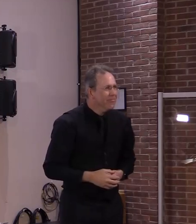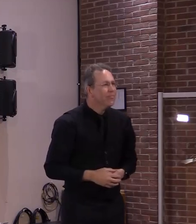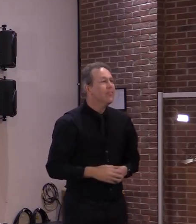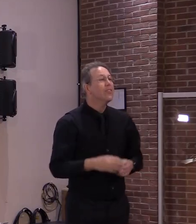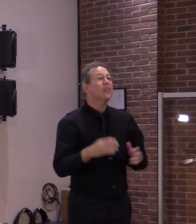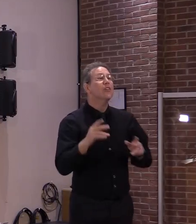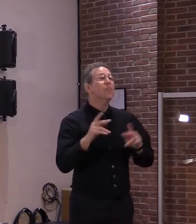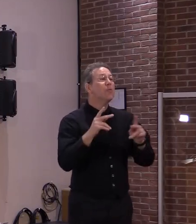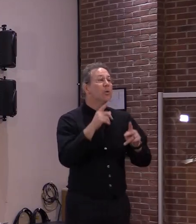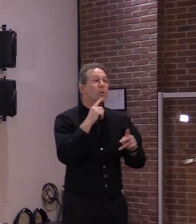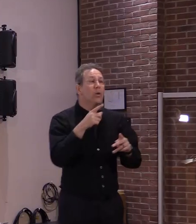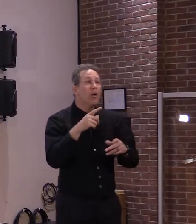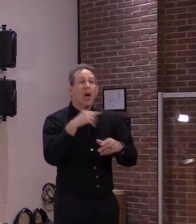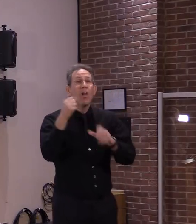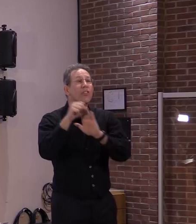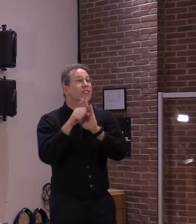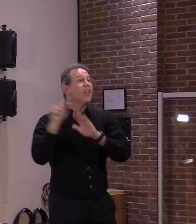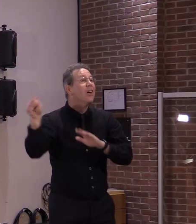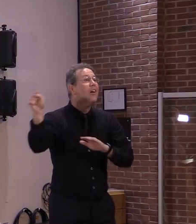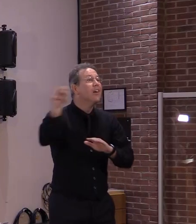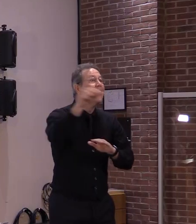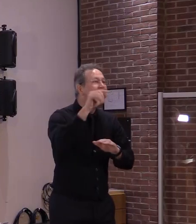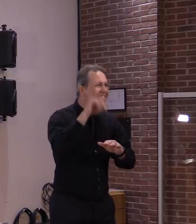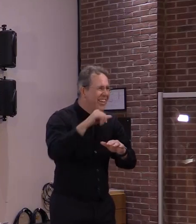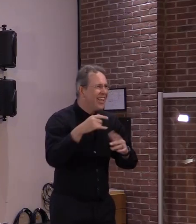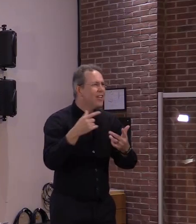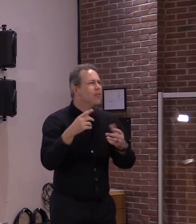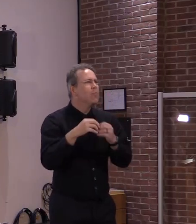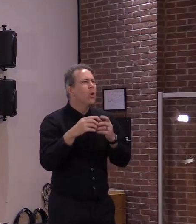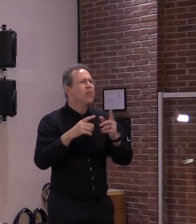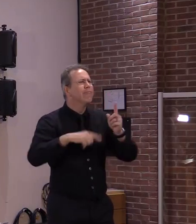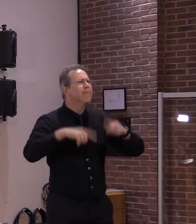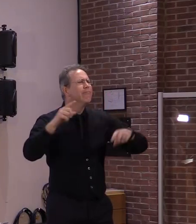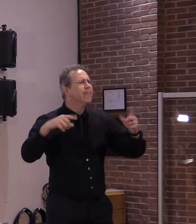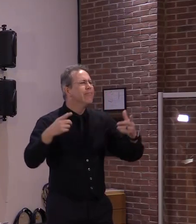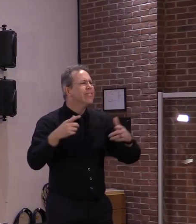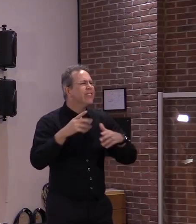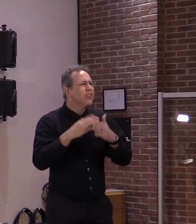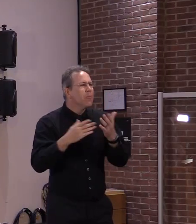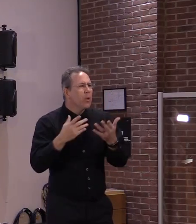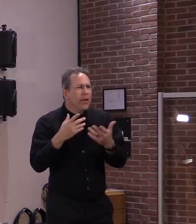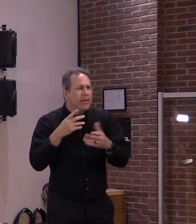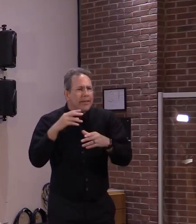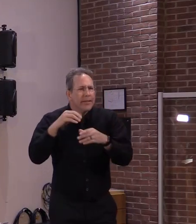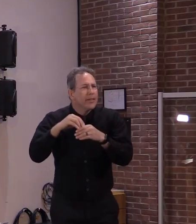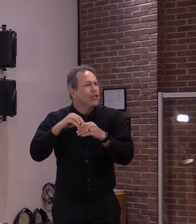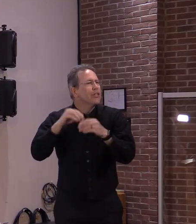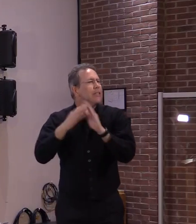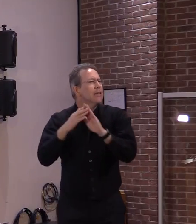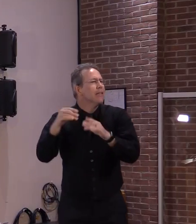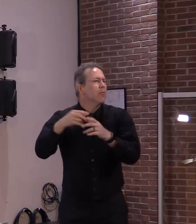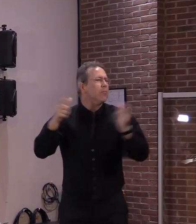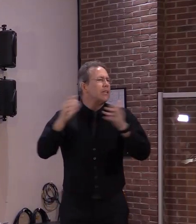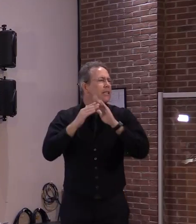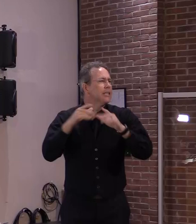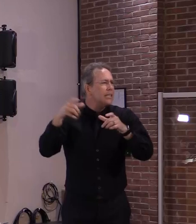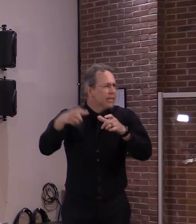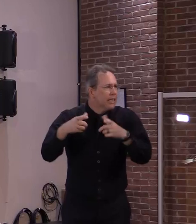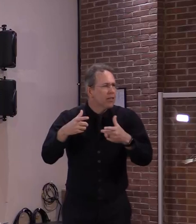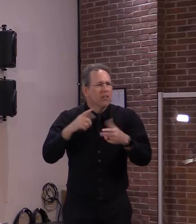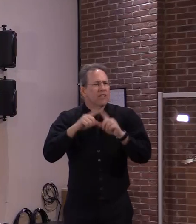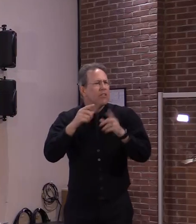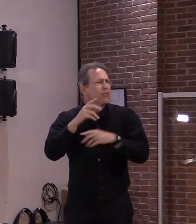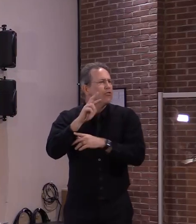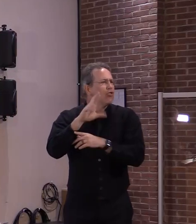a high or much more diverse population and have inner city areas that are much more racially diverse than Vermont